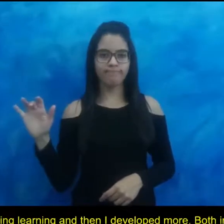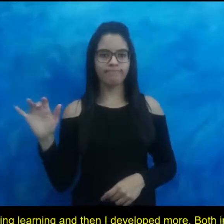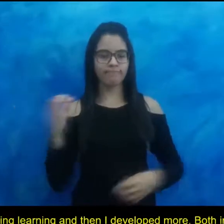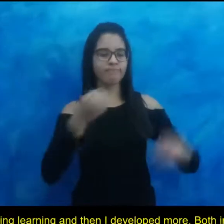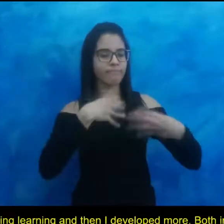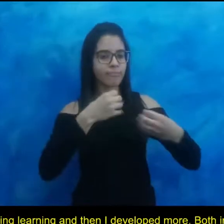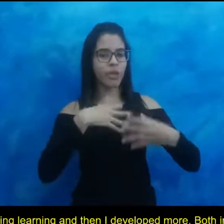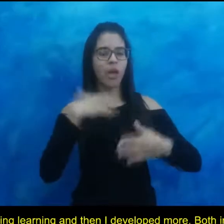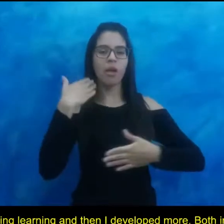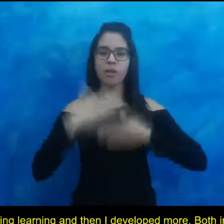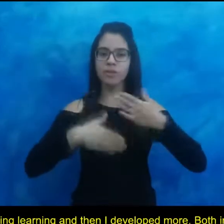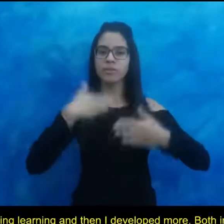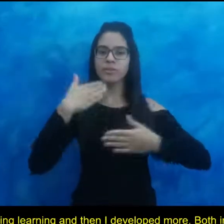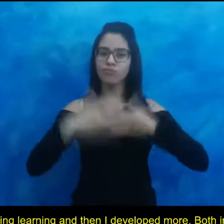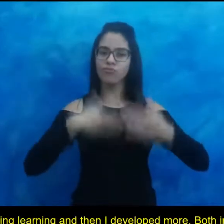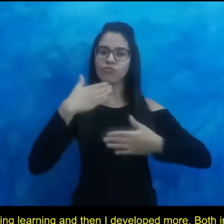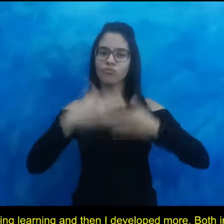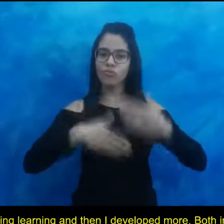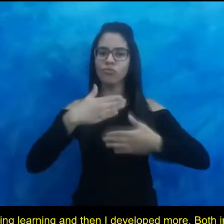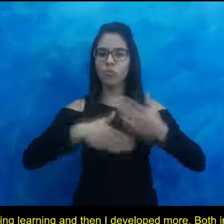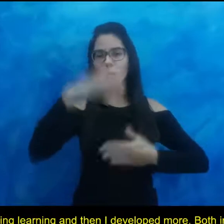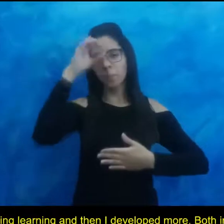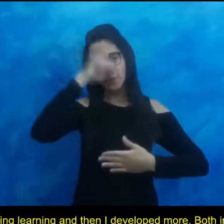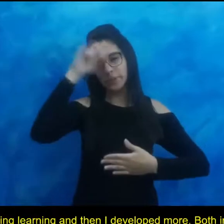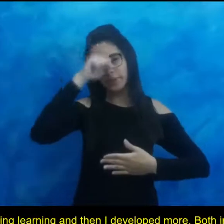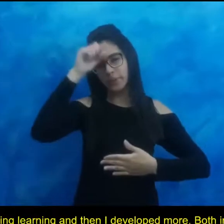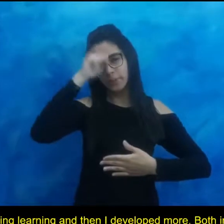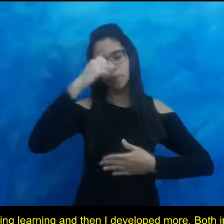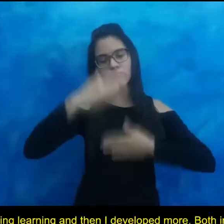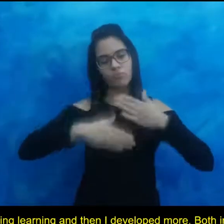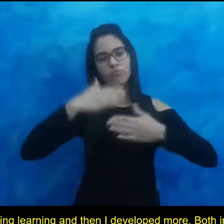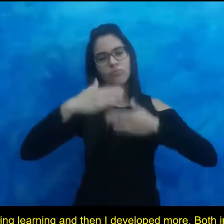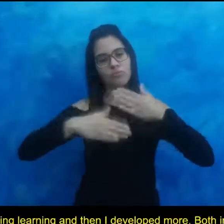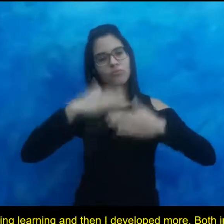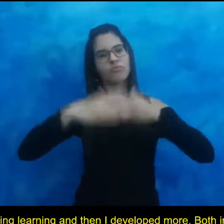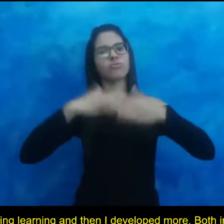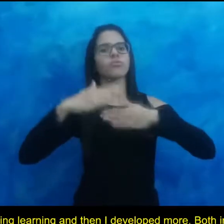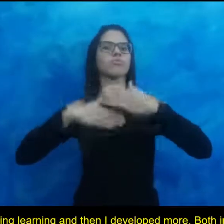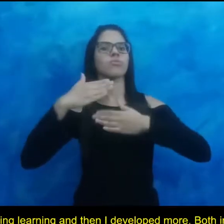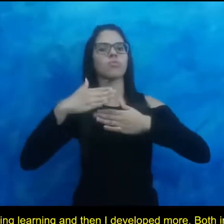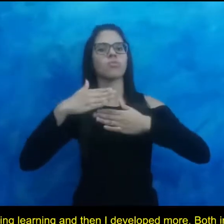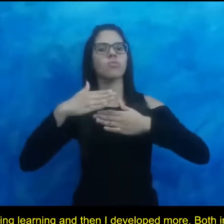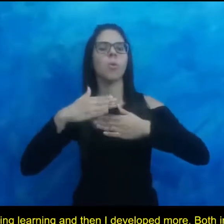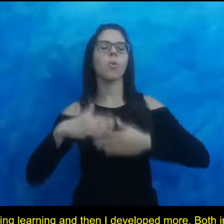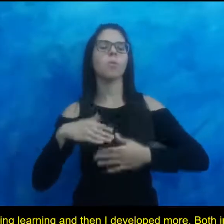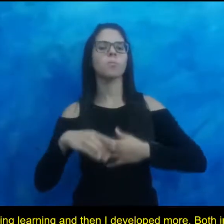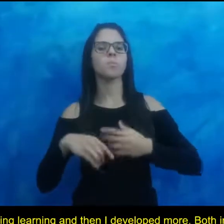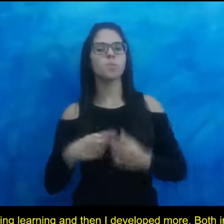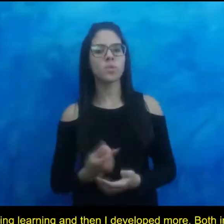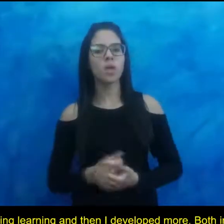I had a trouble seeing what teachers wrote on the board. Sometimes it was the